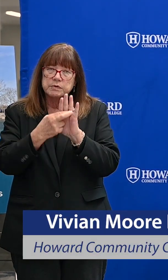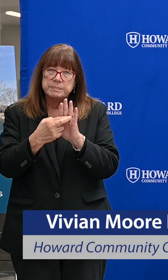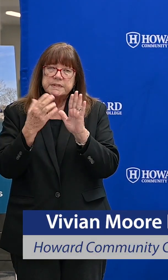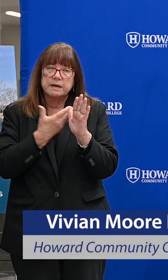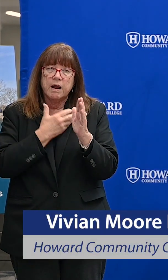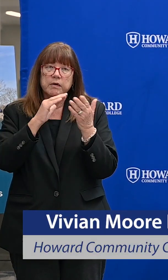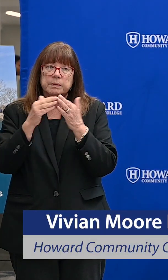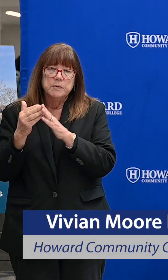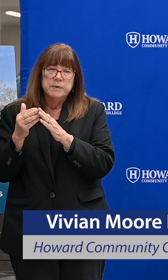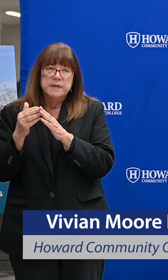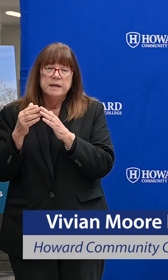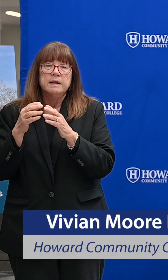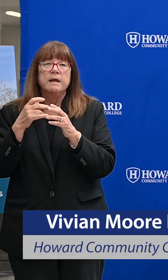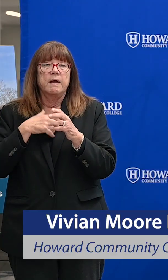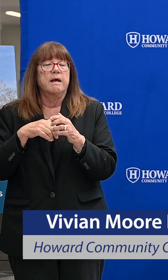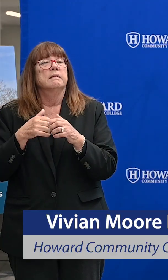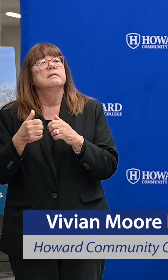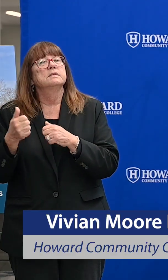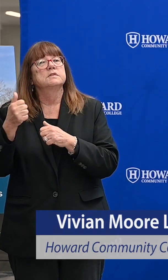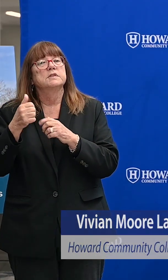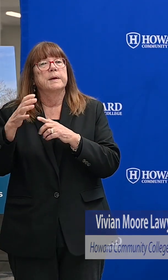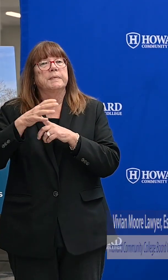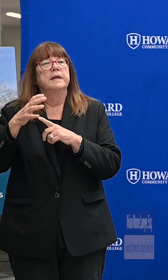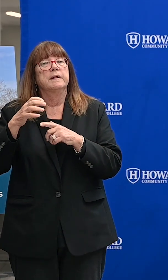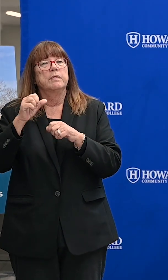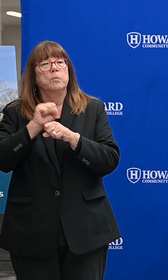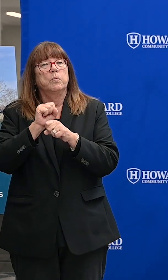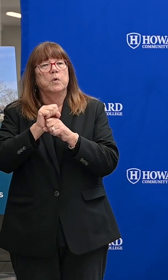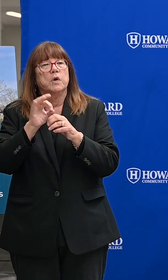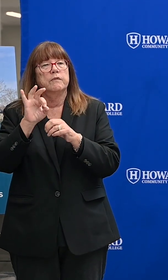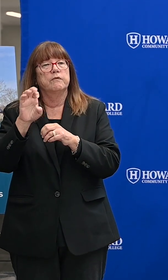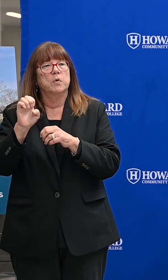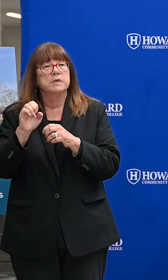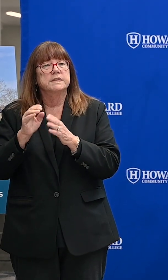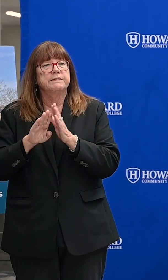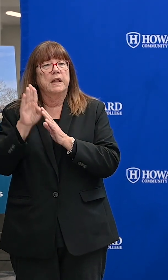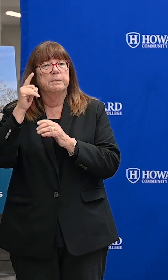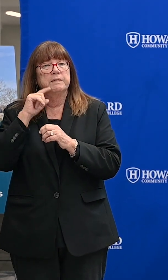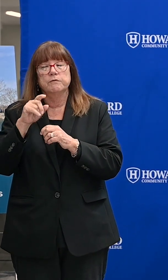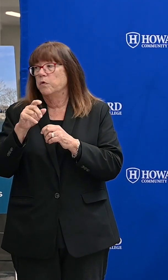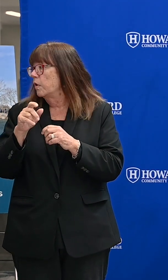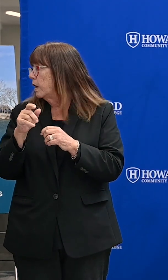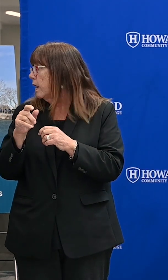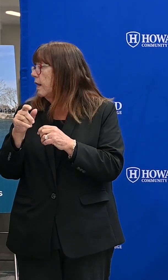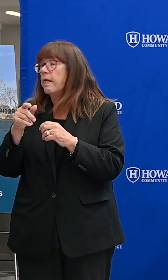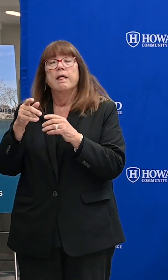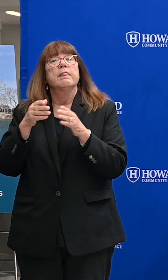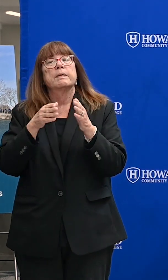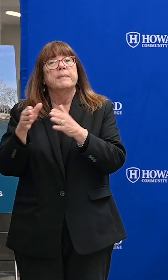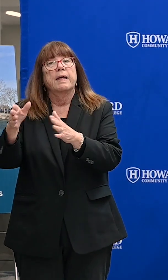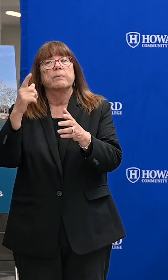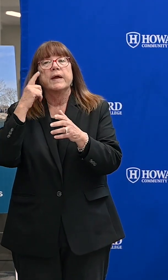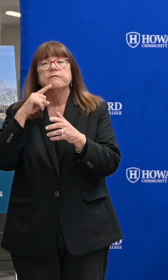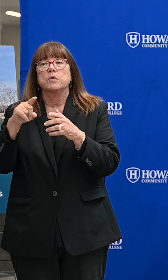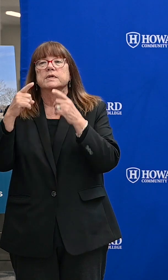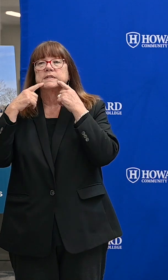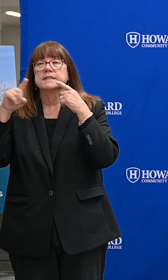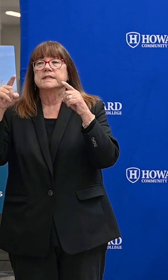community in championing workforce development as a pathway to success for families and industries in our